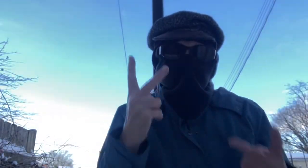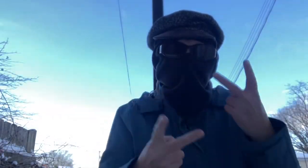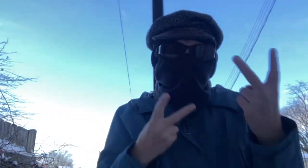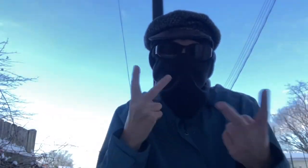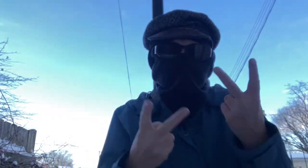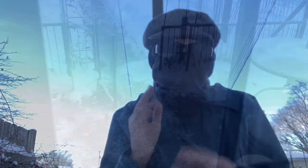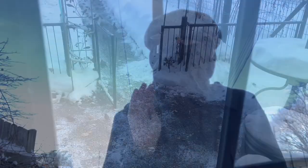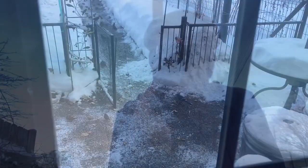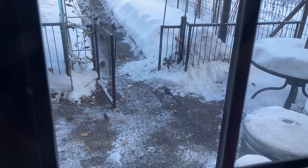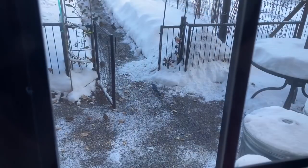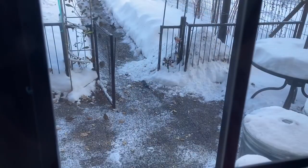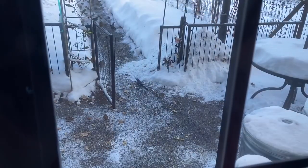survived.